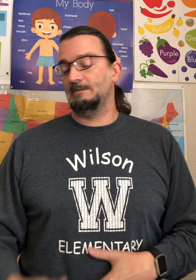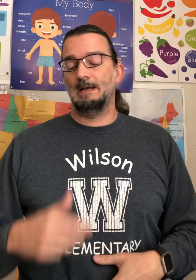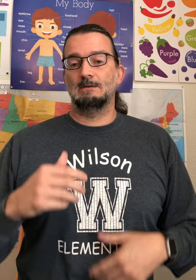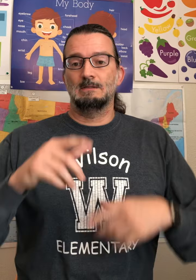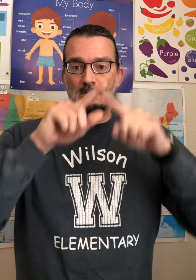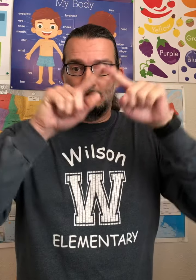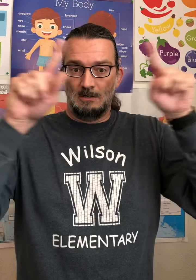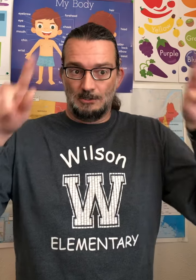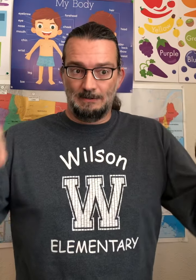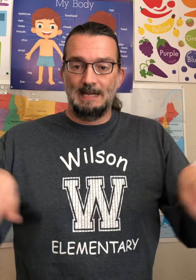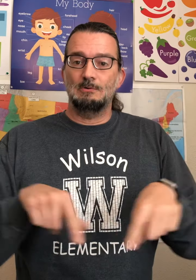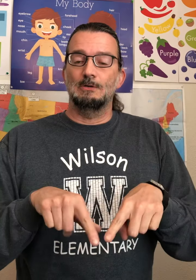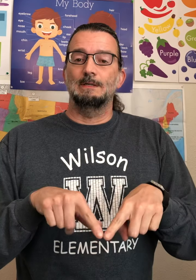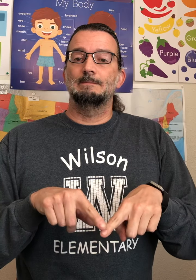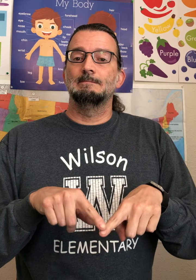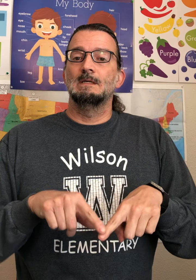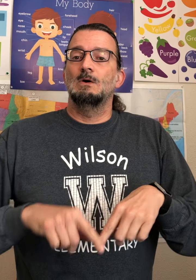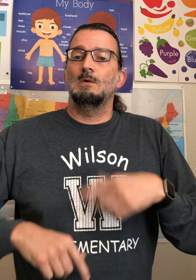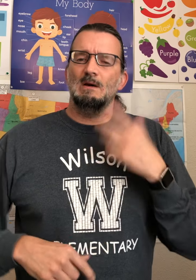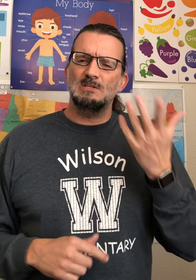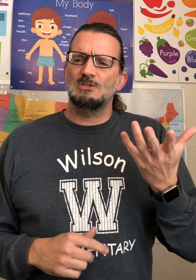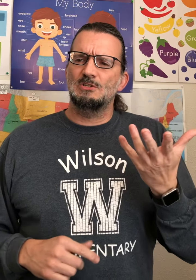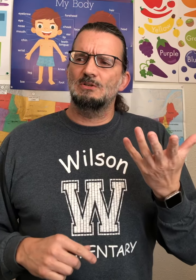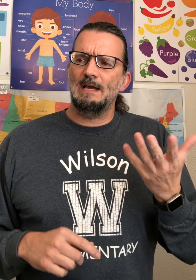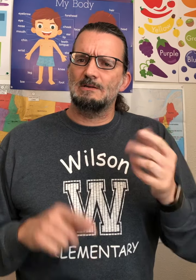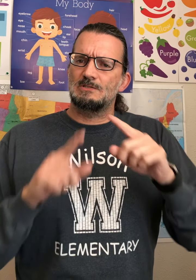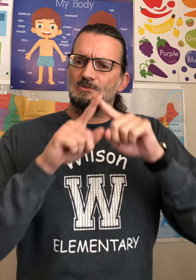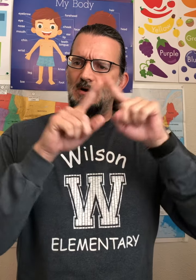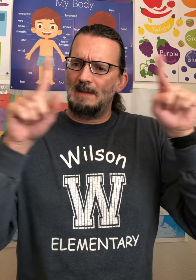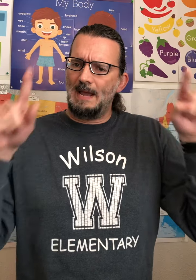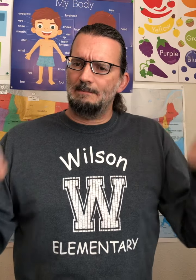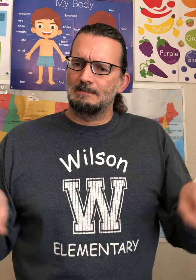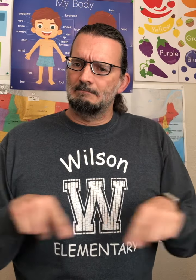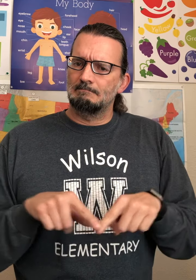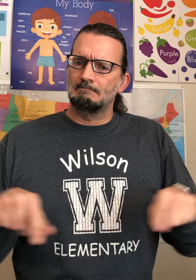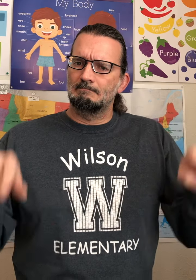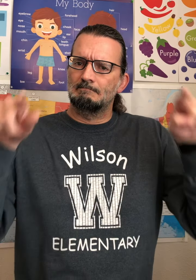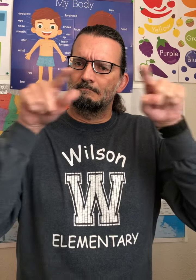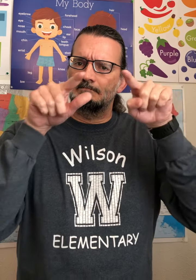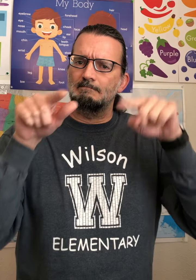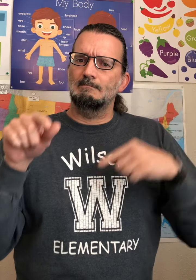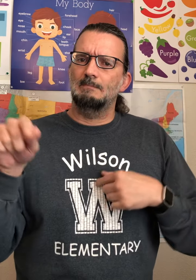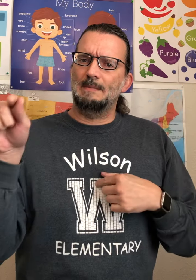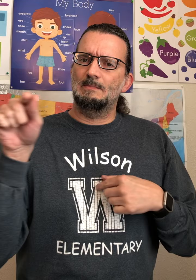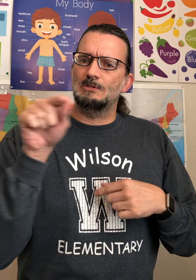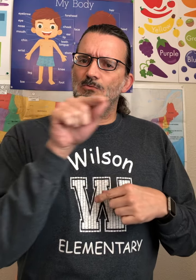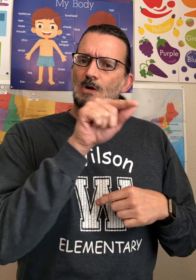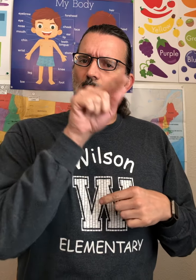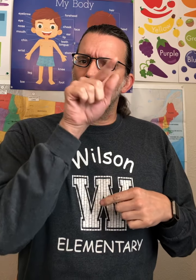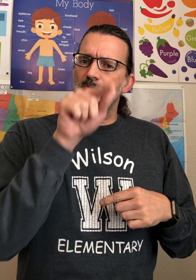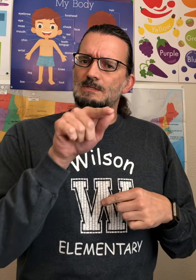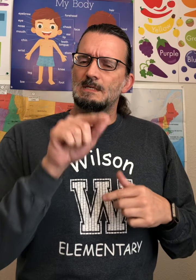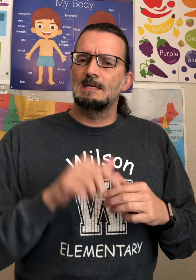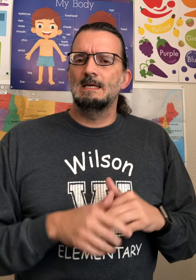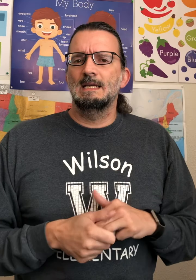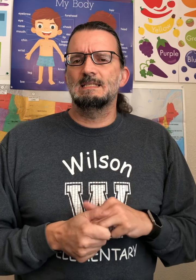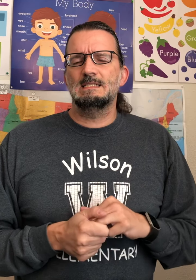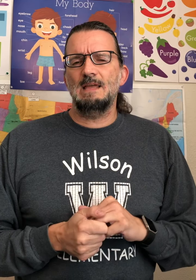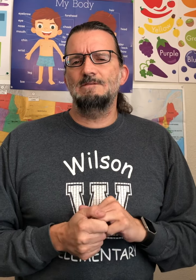about your neighborhood. What I want you to do now is draw a map. Maybe put the roads and see if you